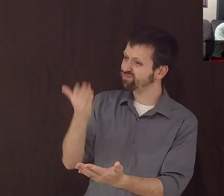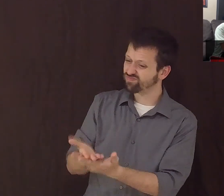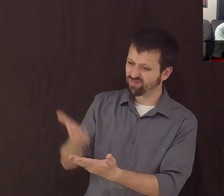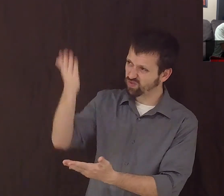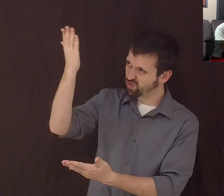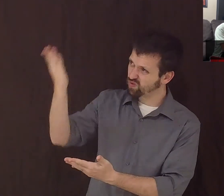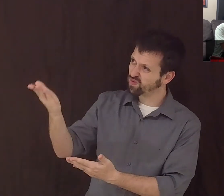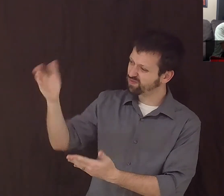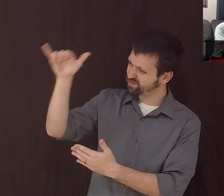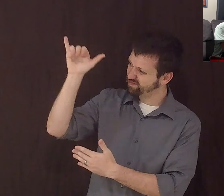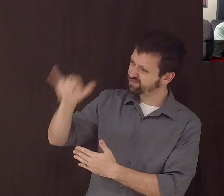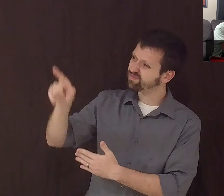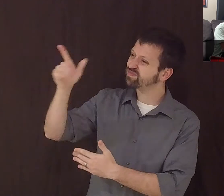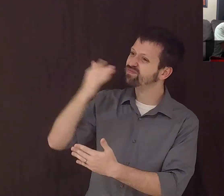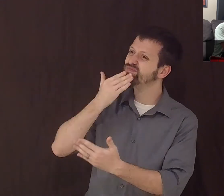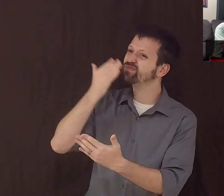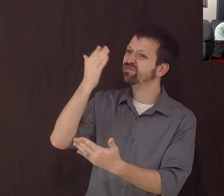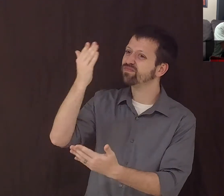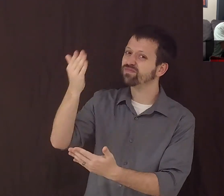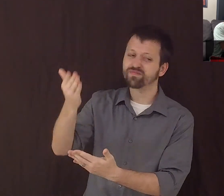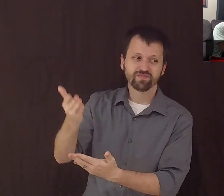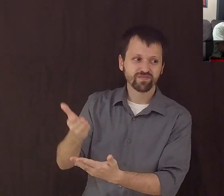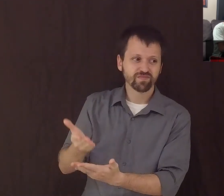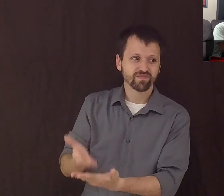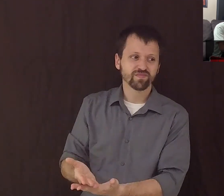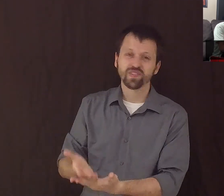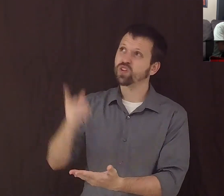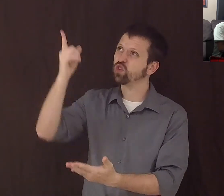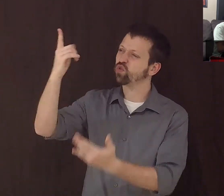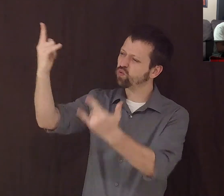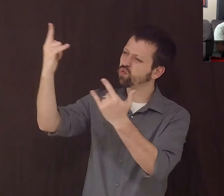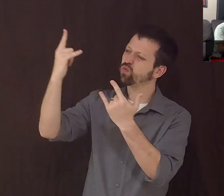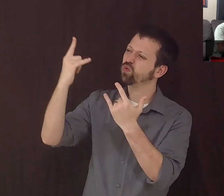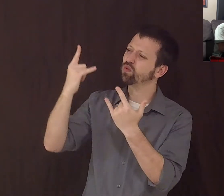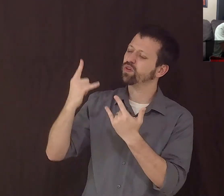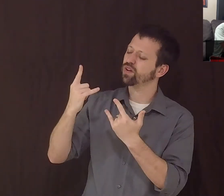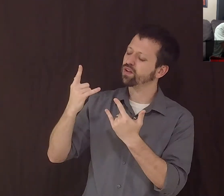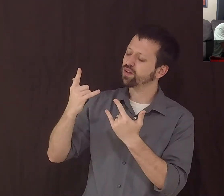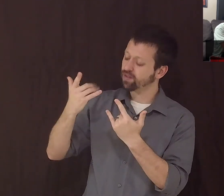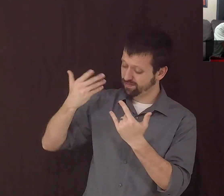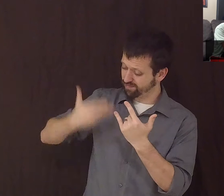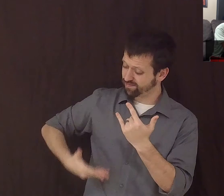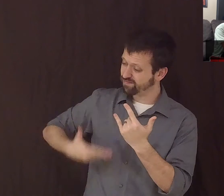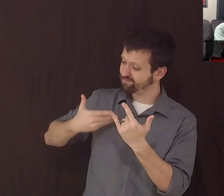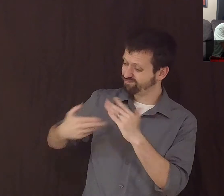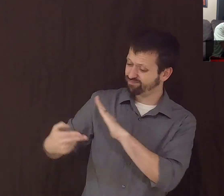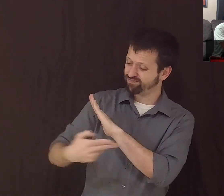are. That's who you are. And I'm loved by you. It's who I